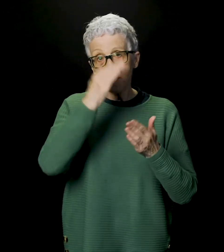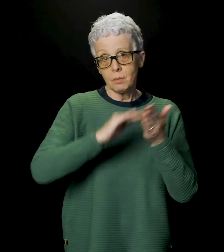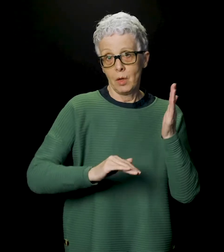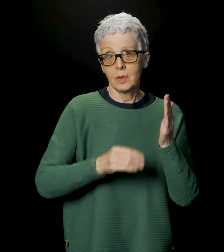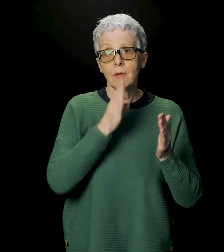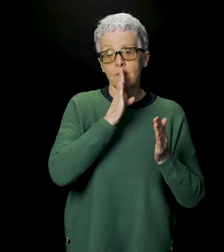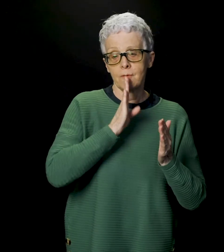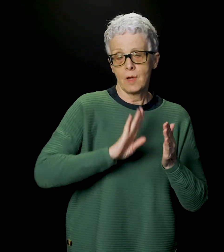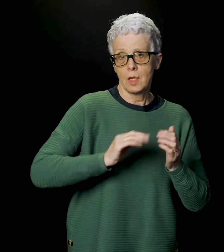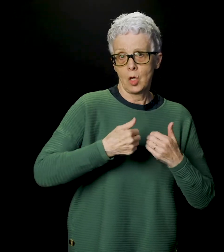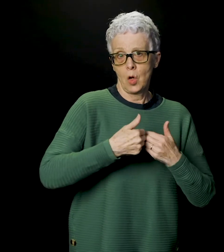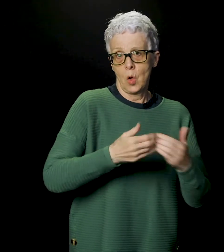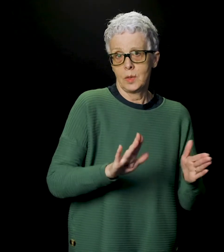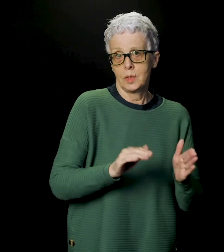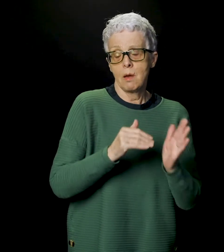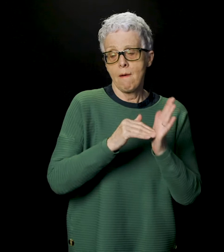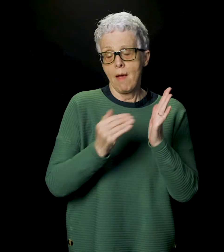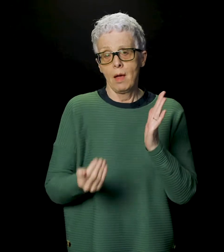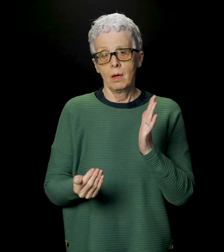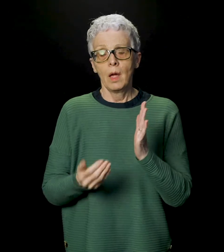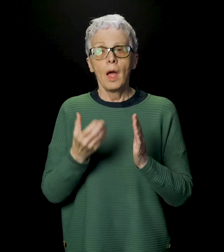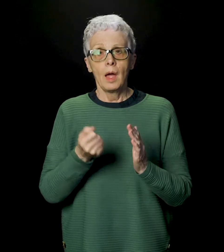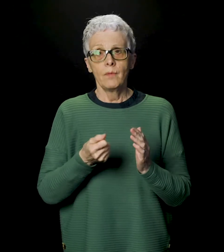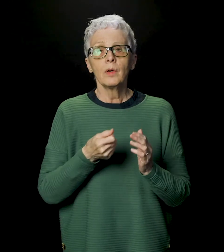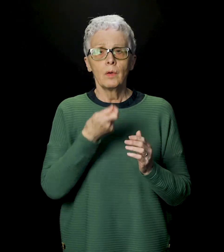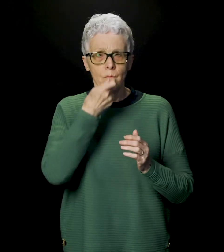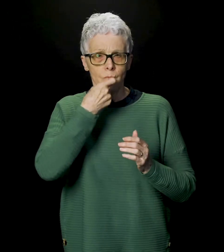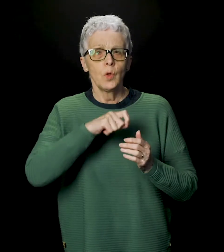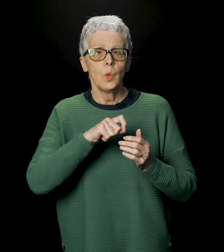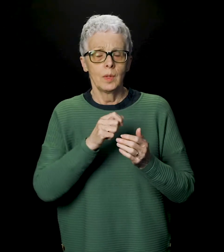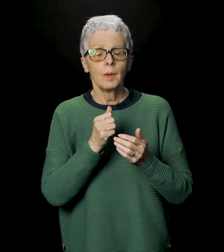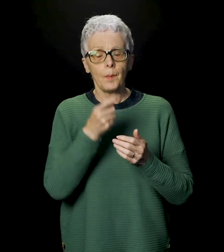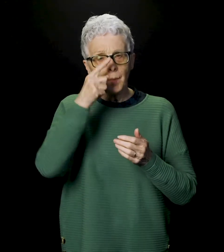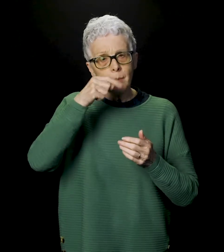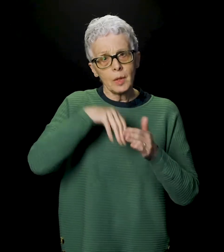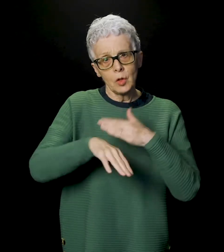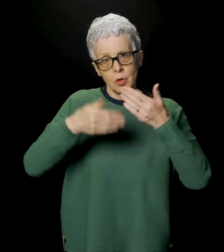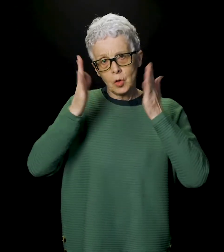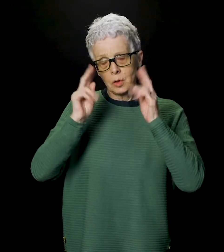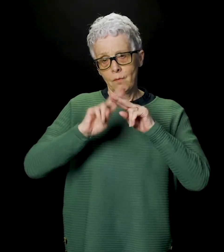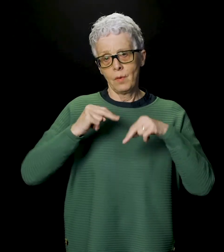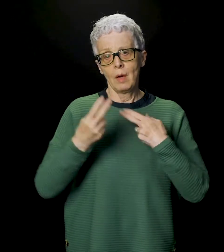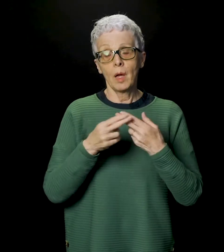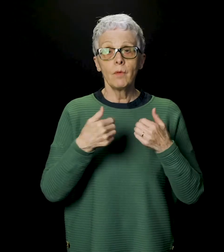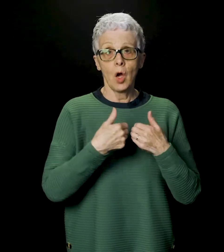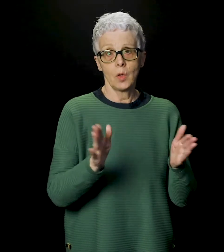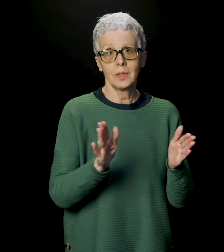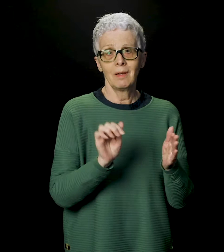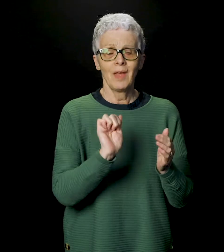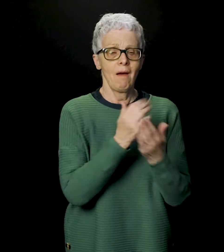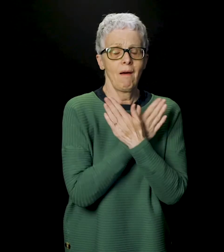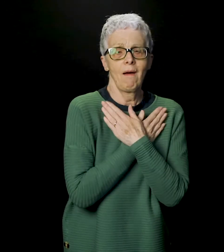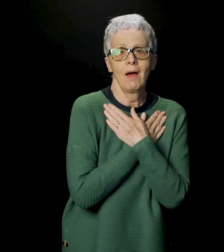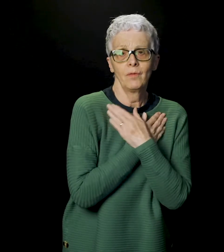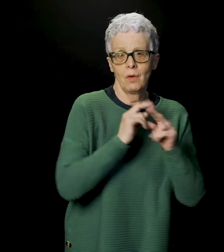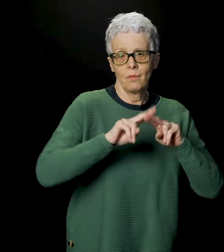grief and loss at the moment. There's been quite a number of people in our church family that have lost loved ones in